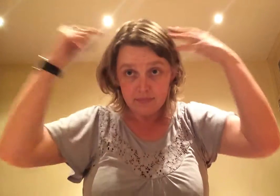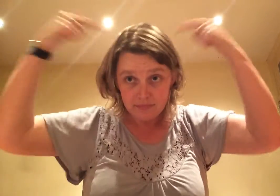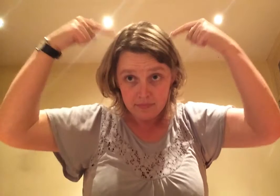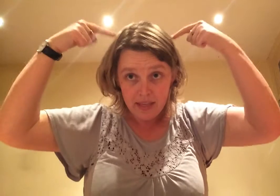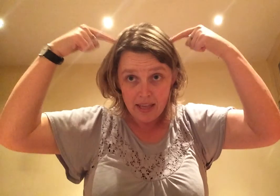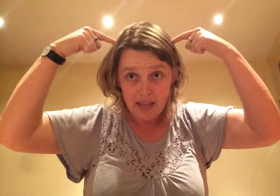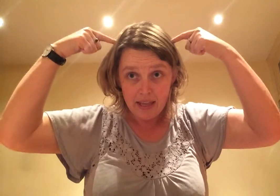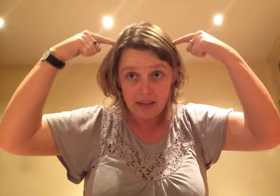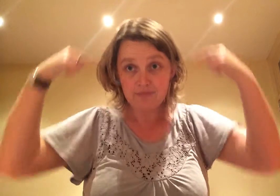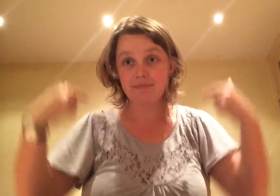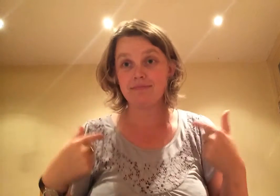hair,